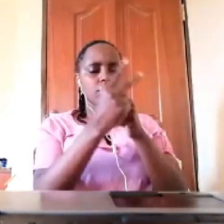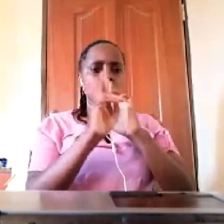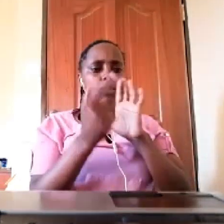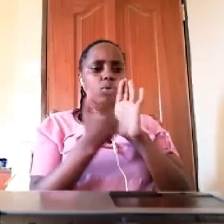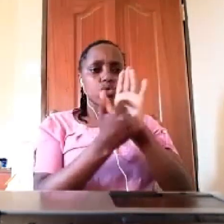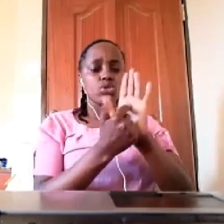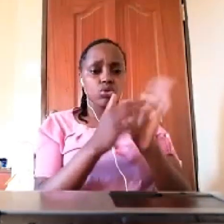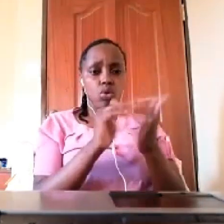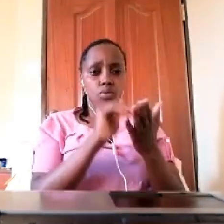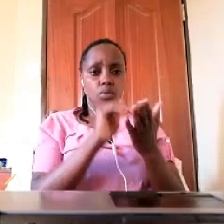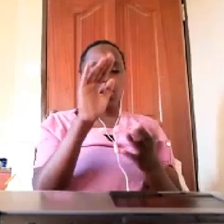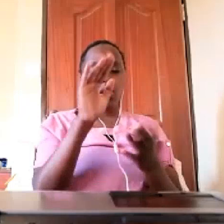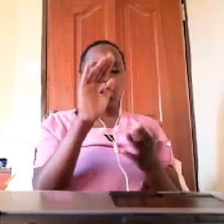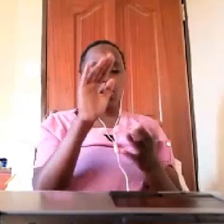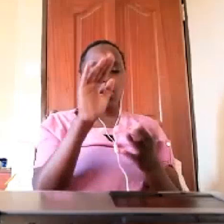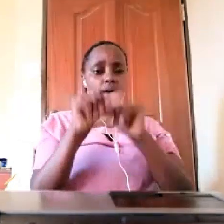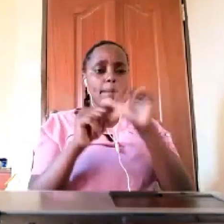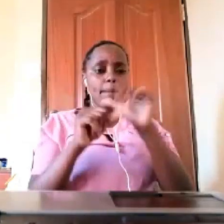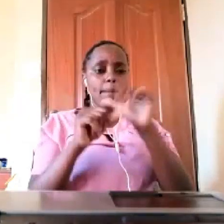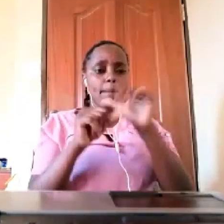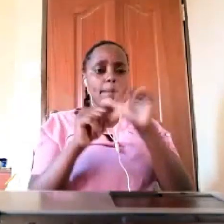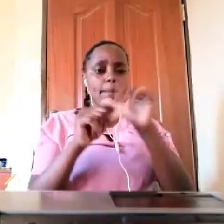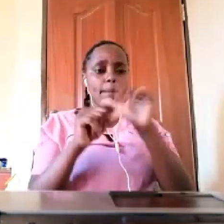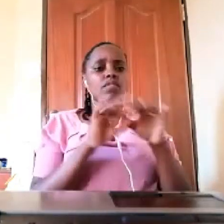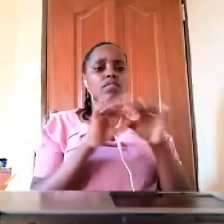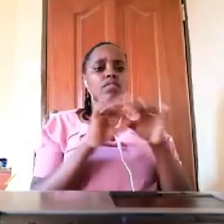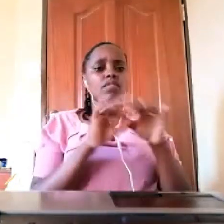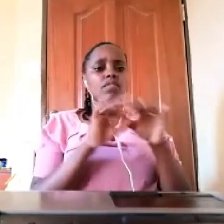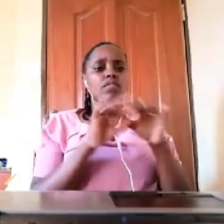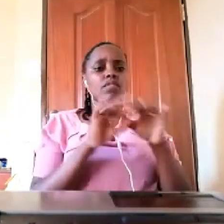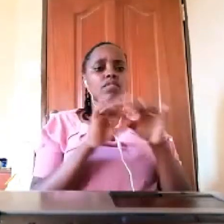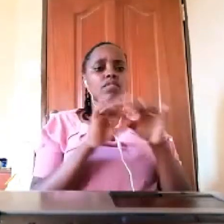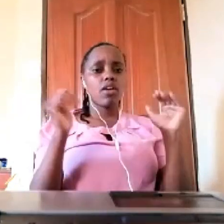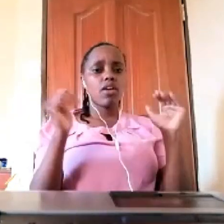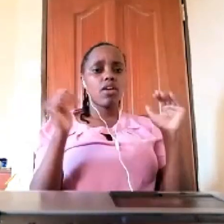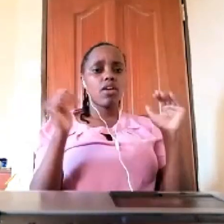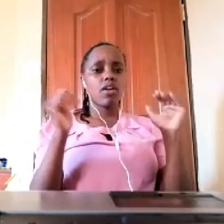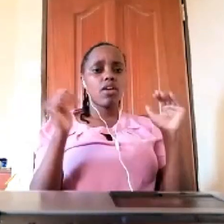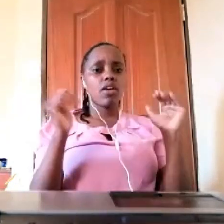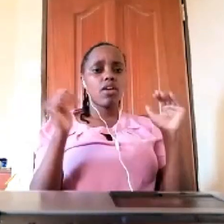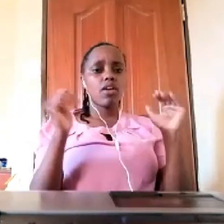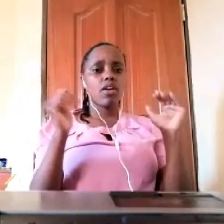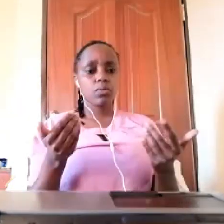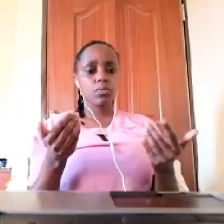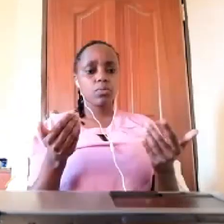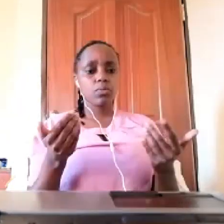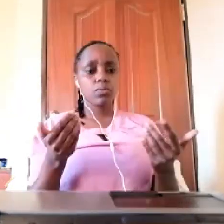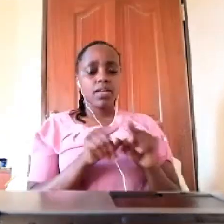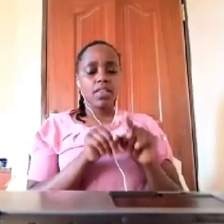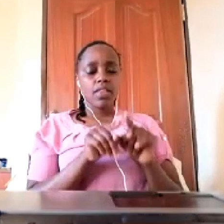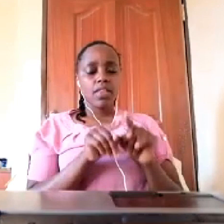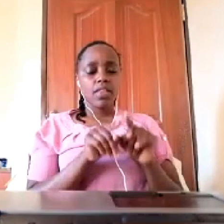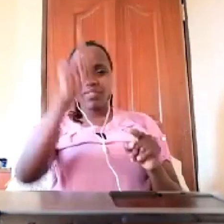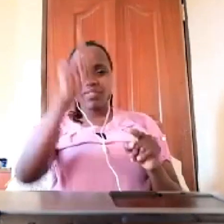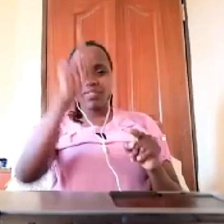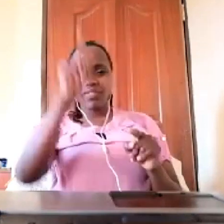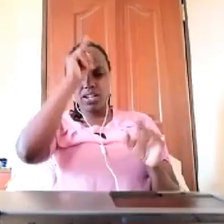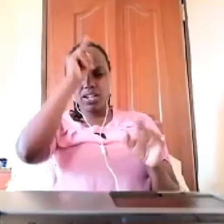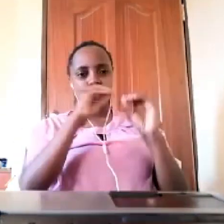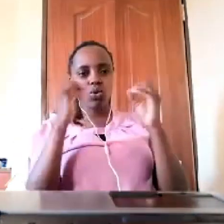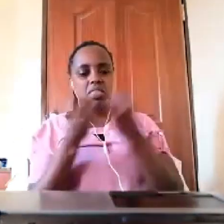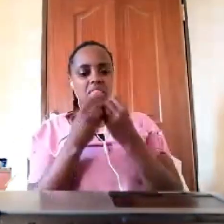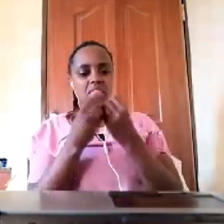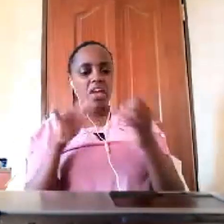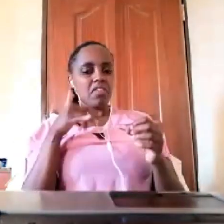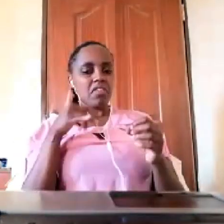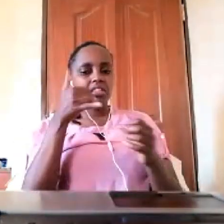a bit an issue of coordination at national level. And also grassroots organizations are not feeling like they are